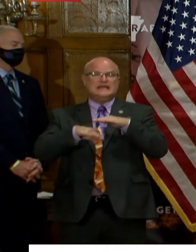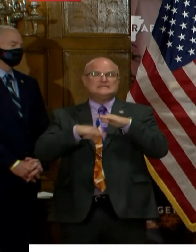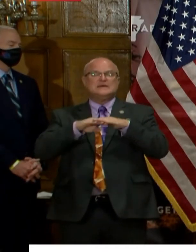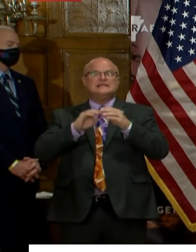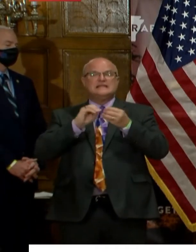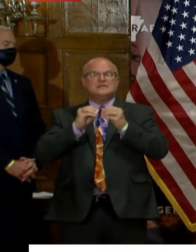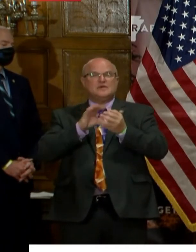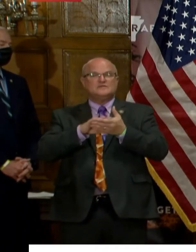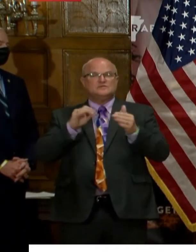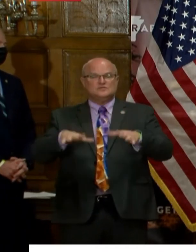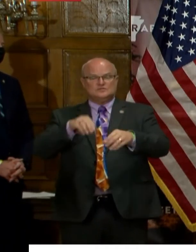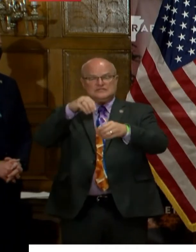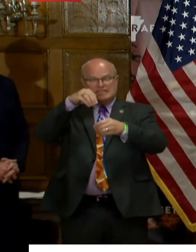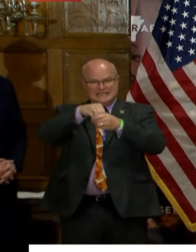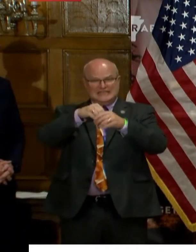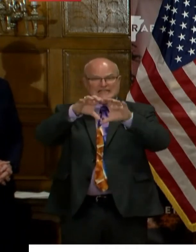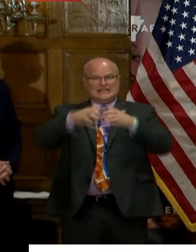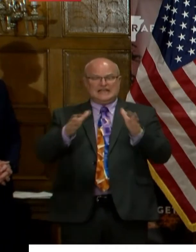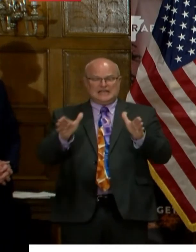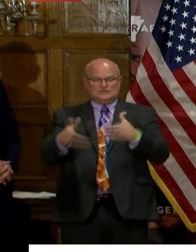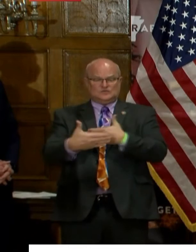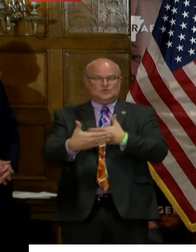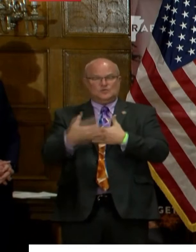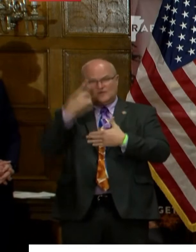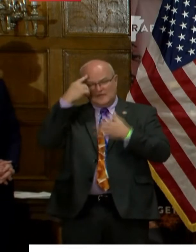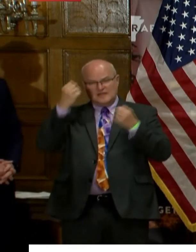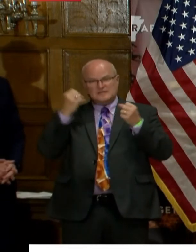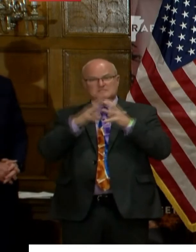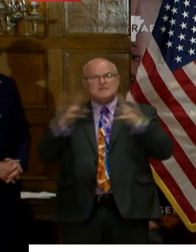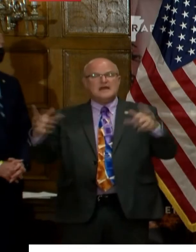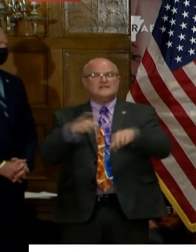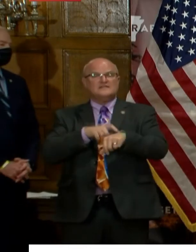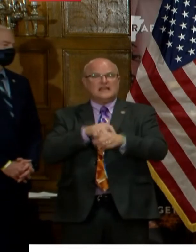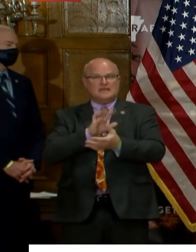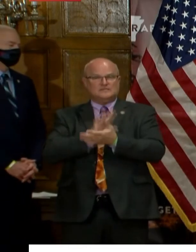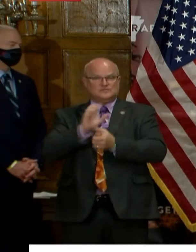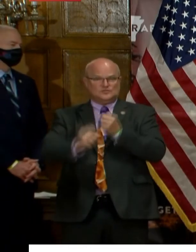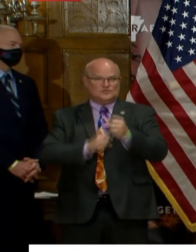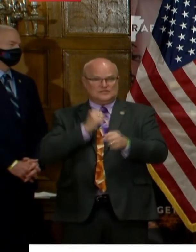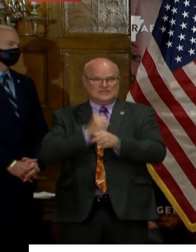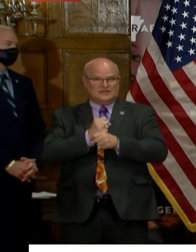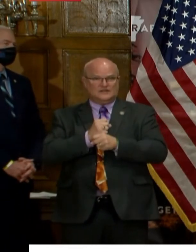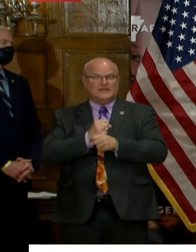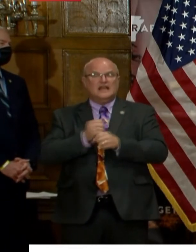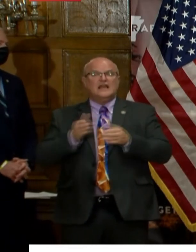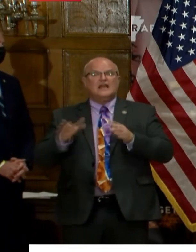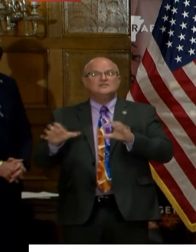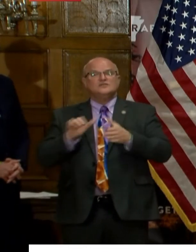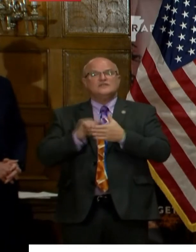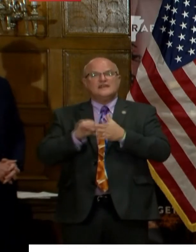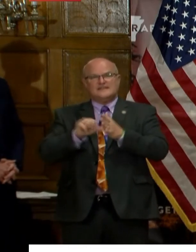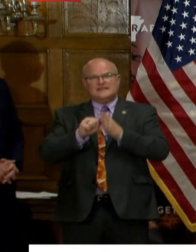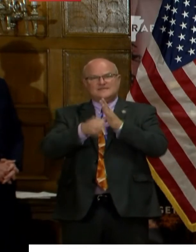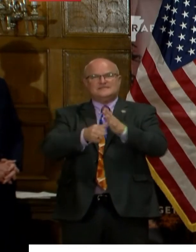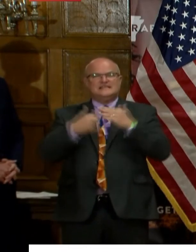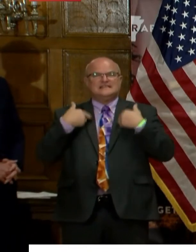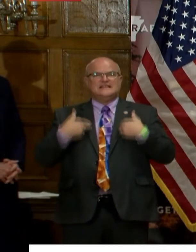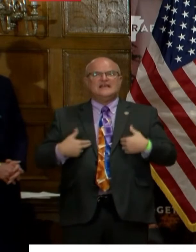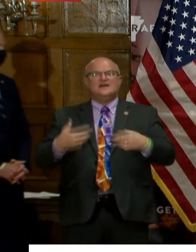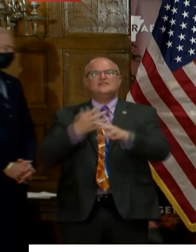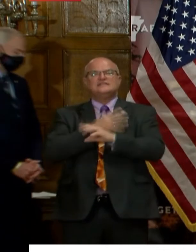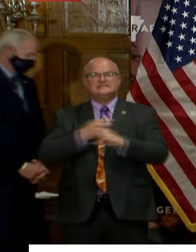number of students for on-site instruction for the maximum amount of time this school year and do so in a way that emphasizes health and